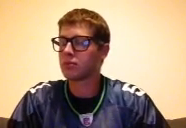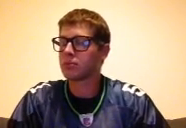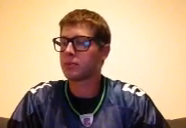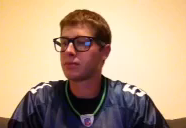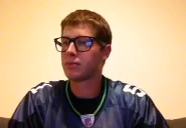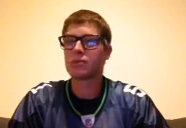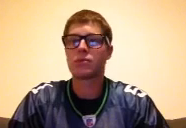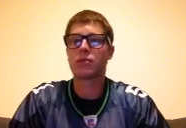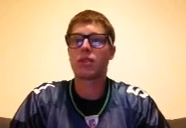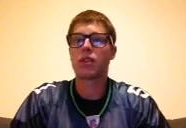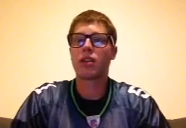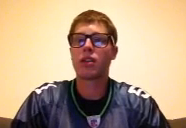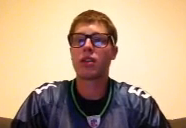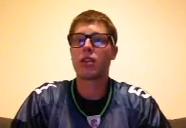home, get ready for New Orleans.